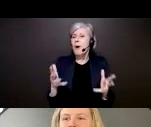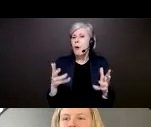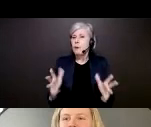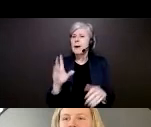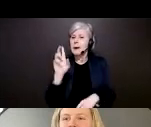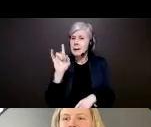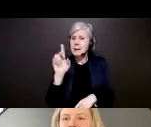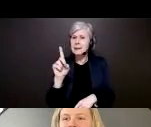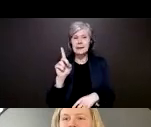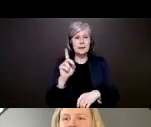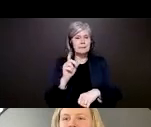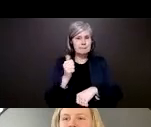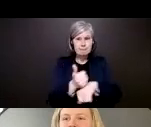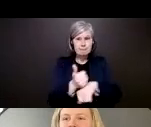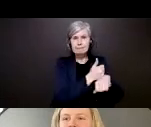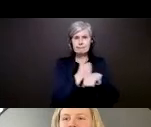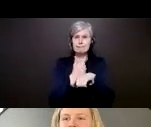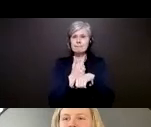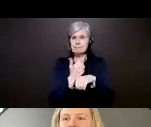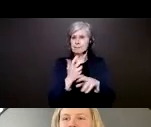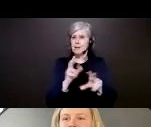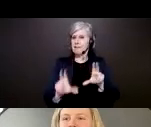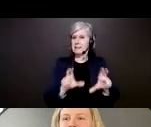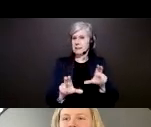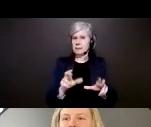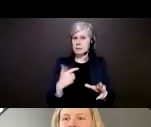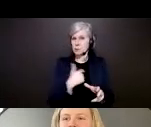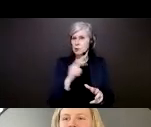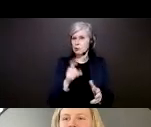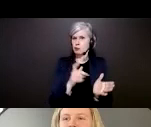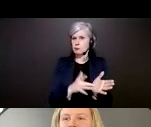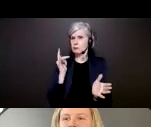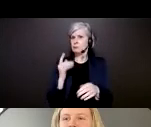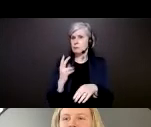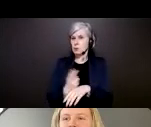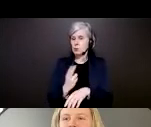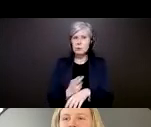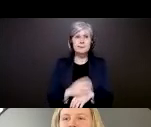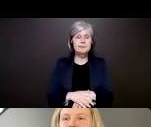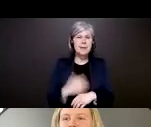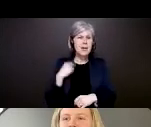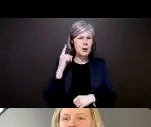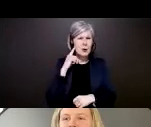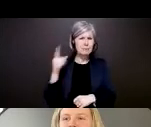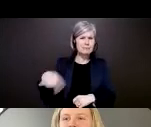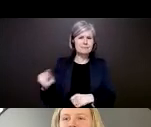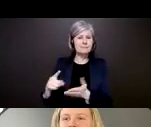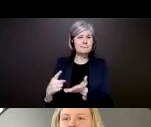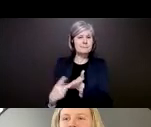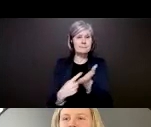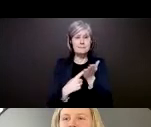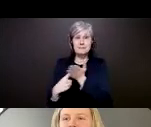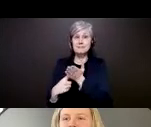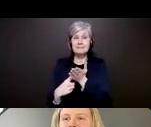One of the central ideas there, also echoed when I was listening to Kieran and Margaret talk, is that you are a powerful being in the world. Your